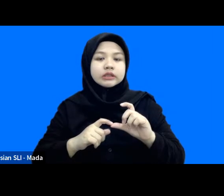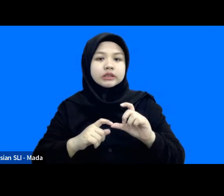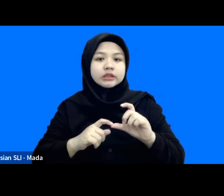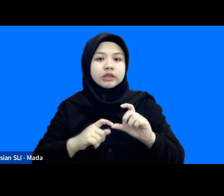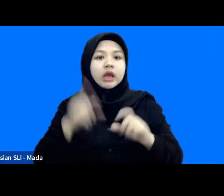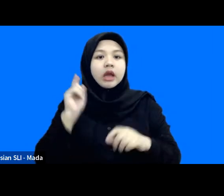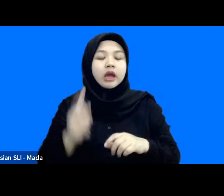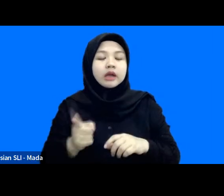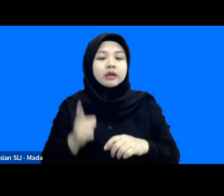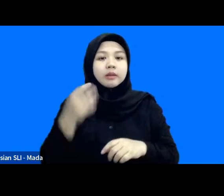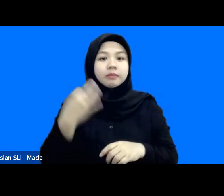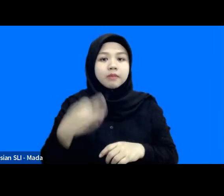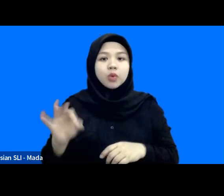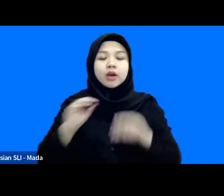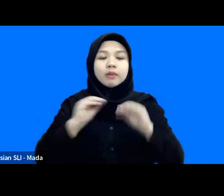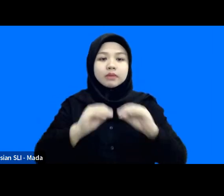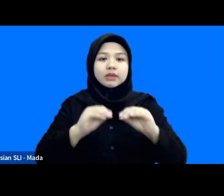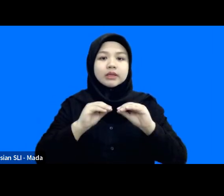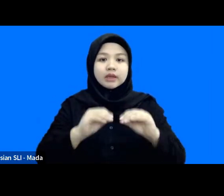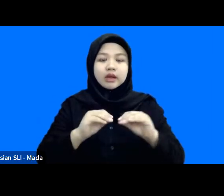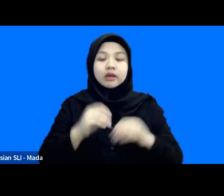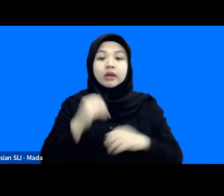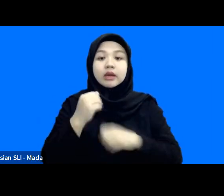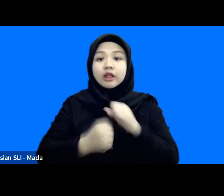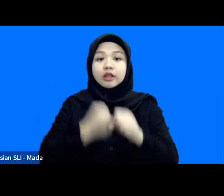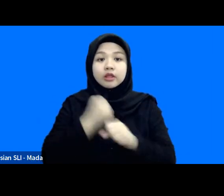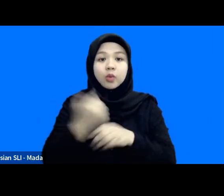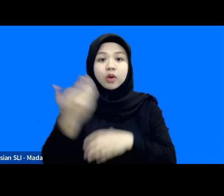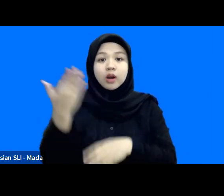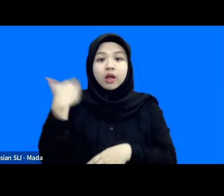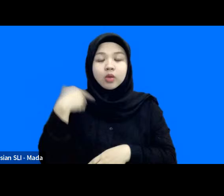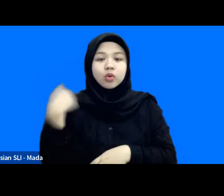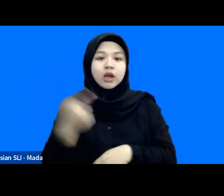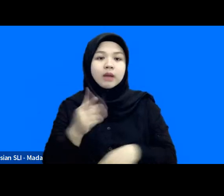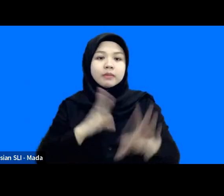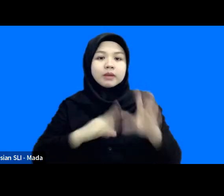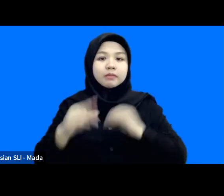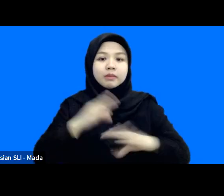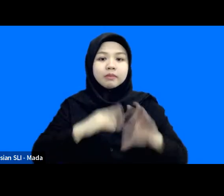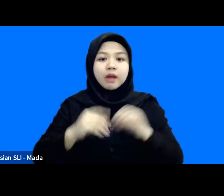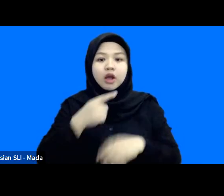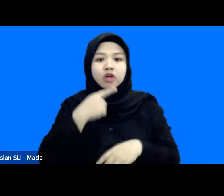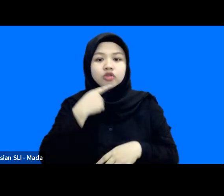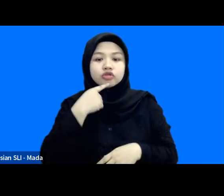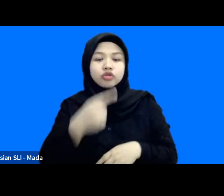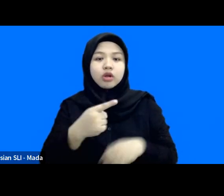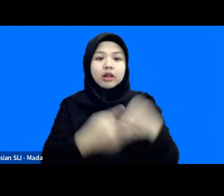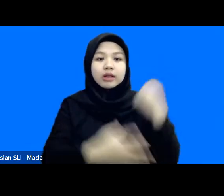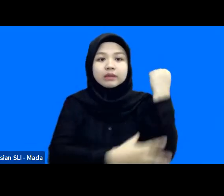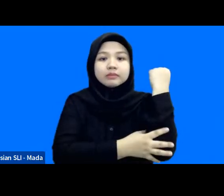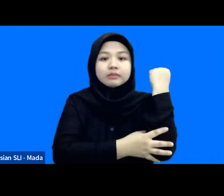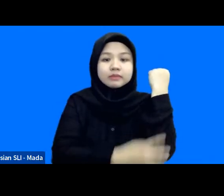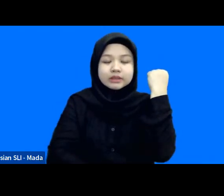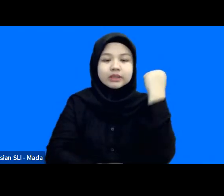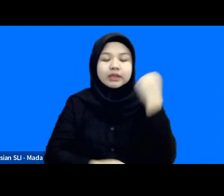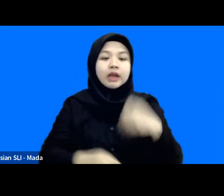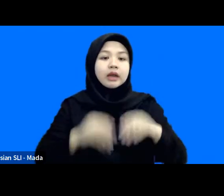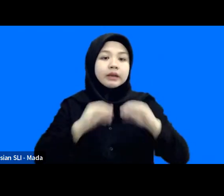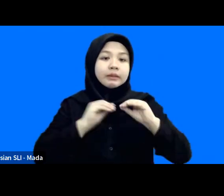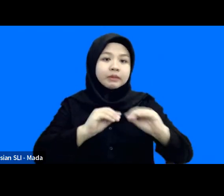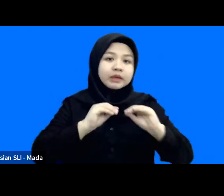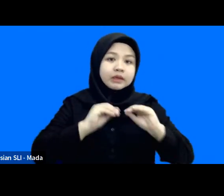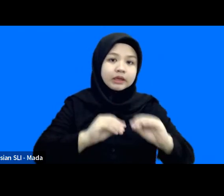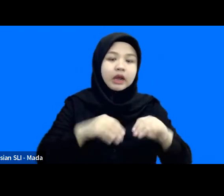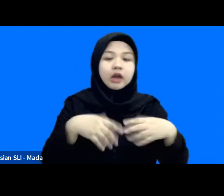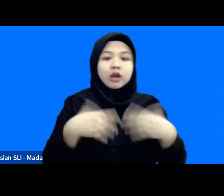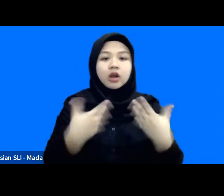working group had discussed the surrounding issues regarding educational poverty and inequality in access to education during the COVID-19 pandemic